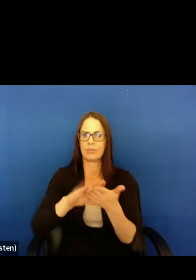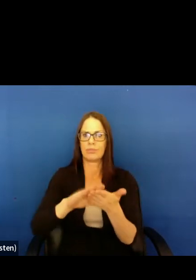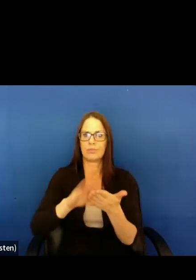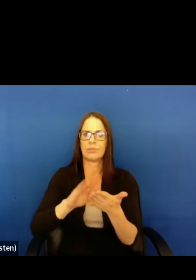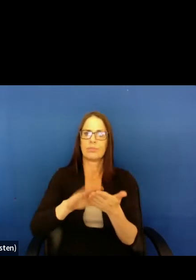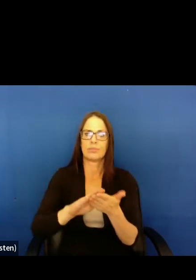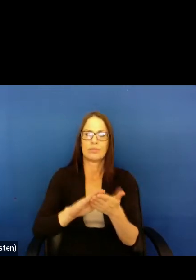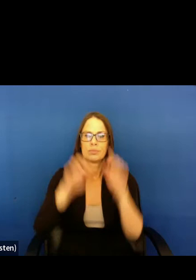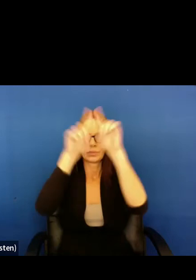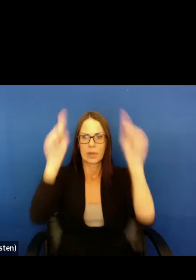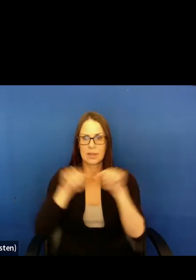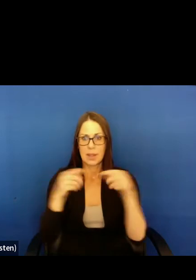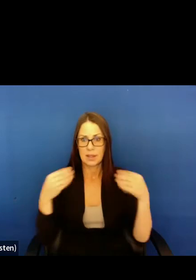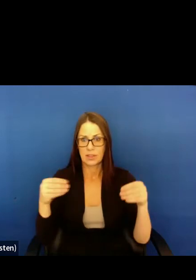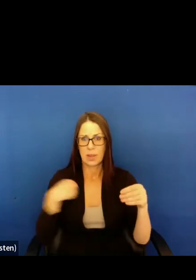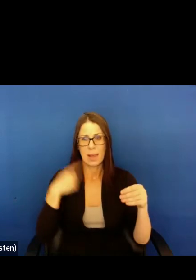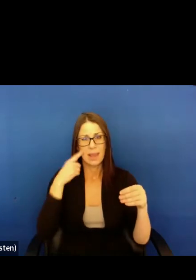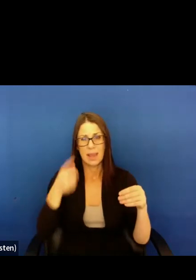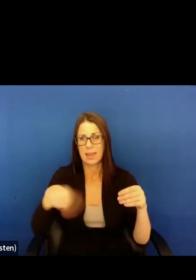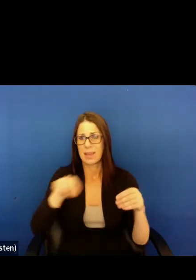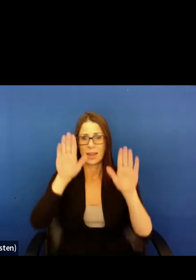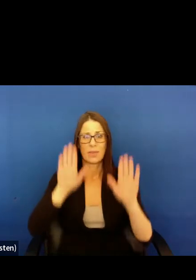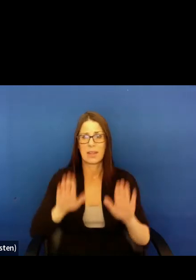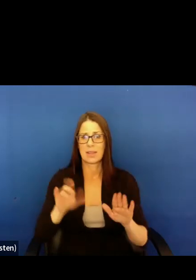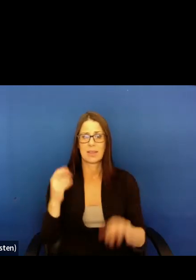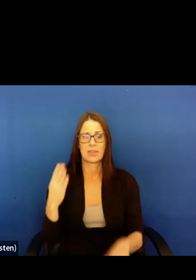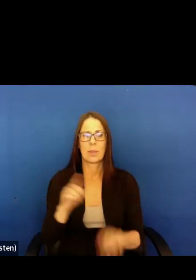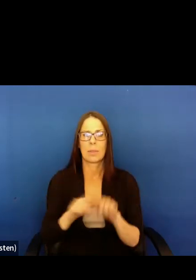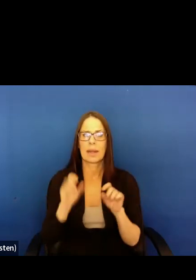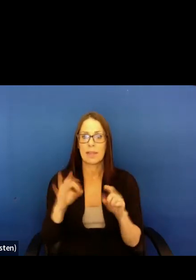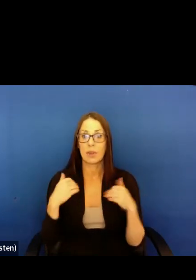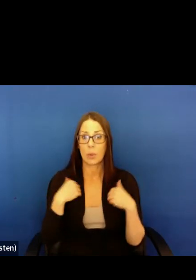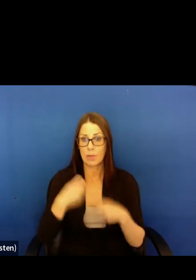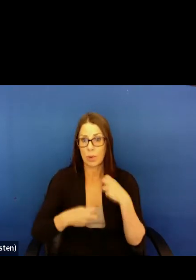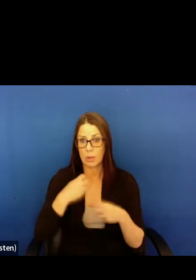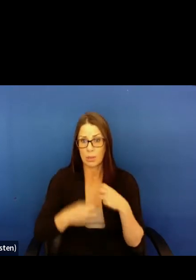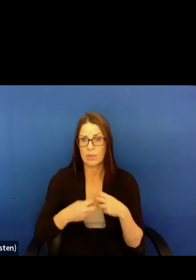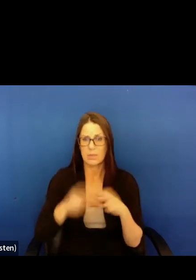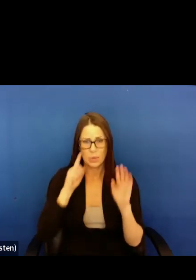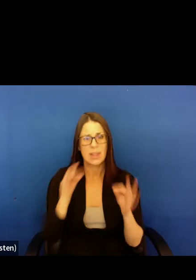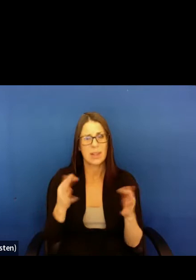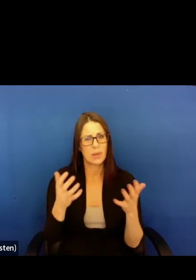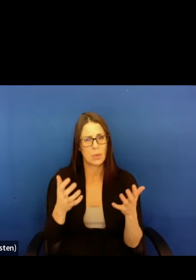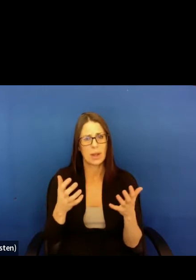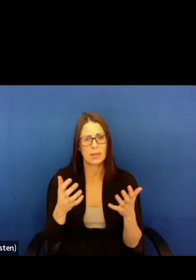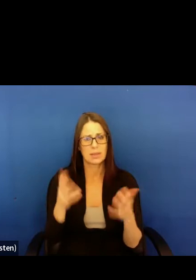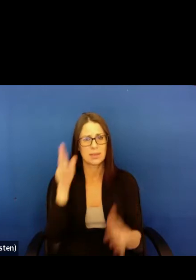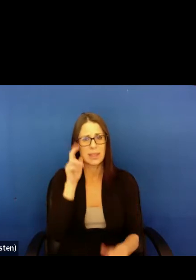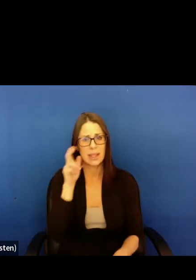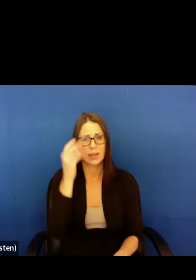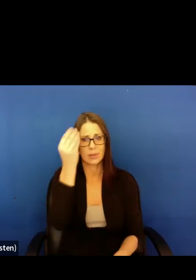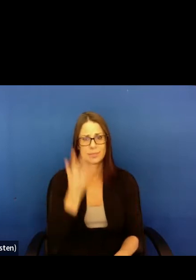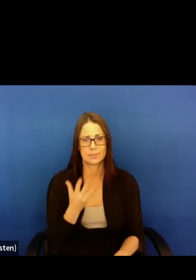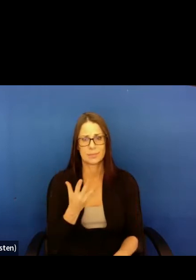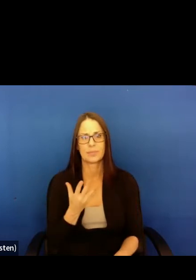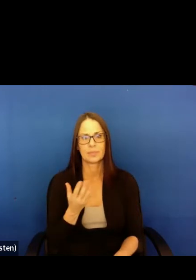job. But if there are issues, we definitely want to hear about them. And which kind of brings me to